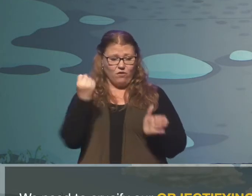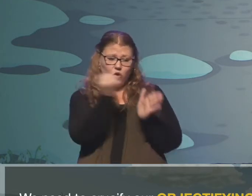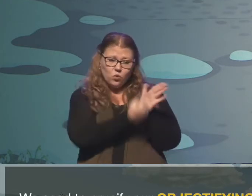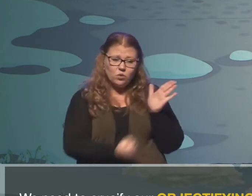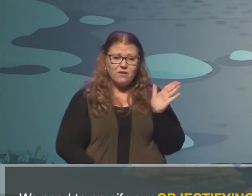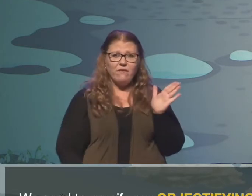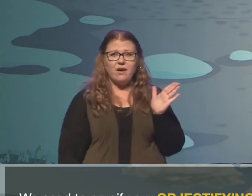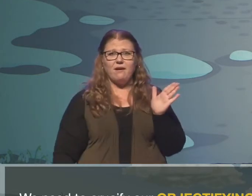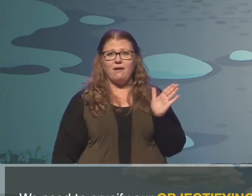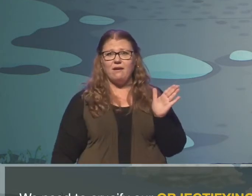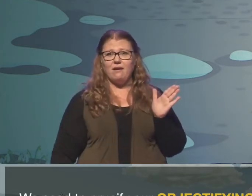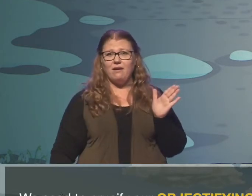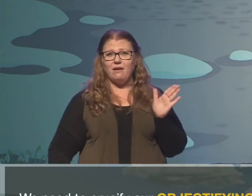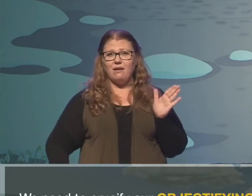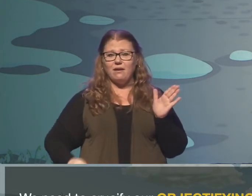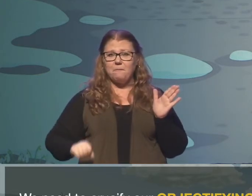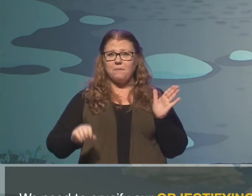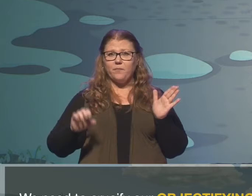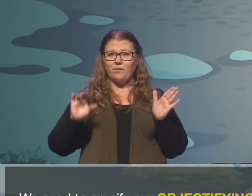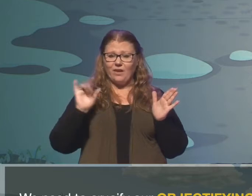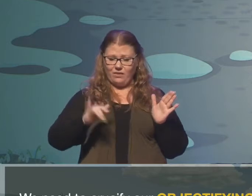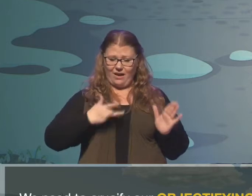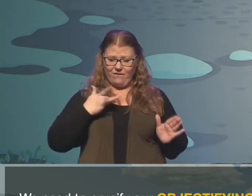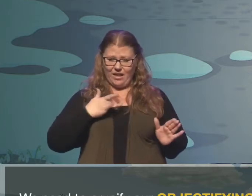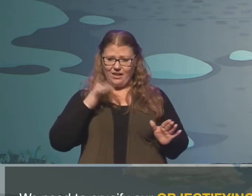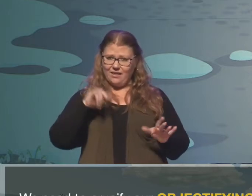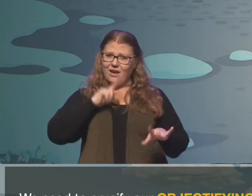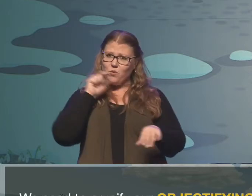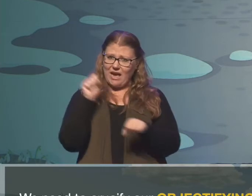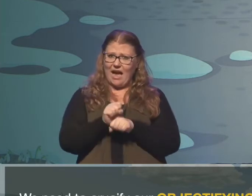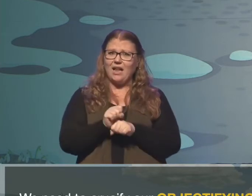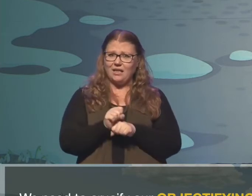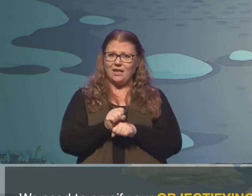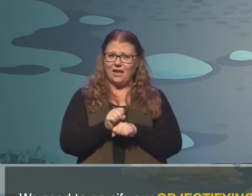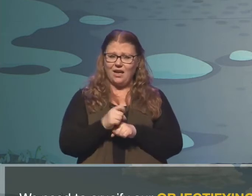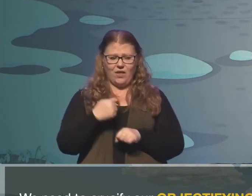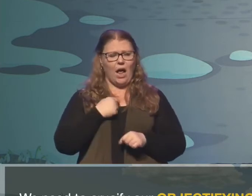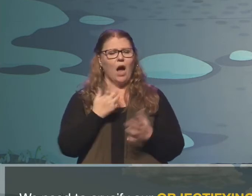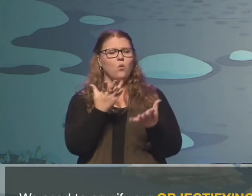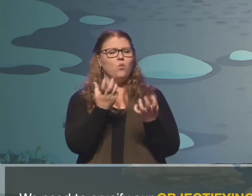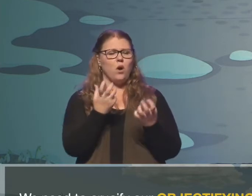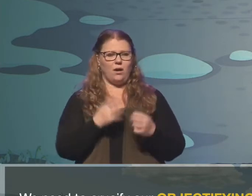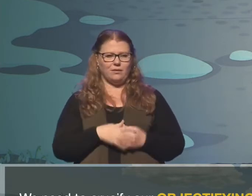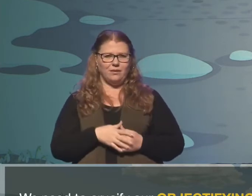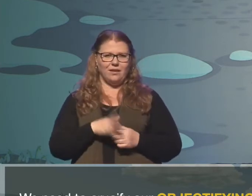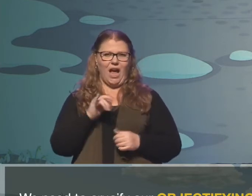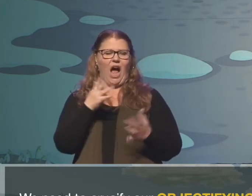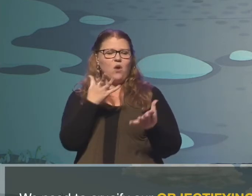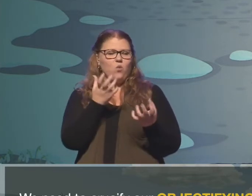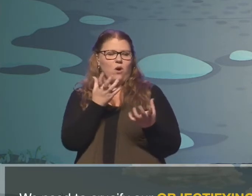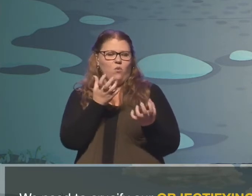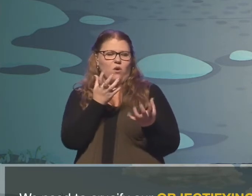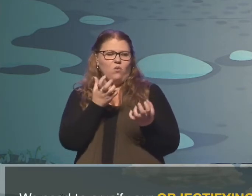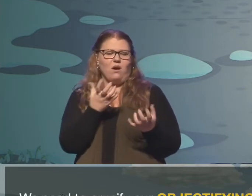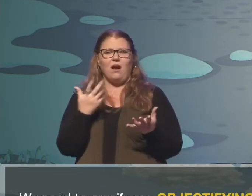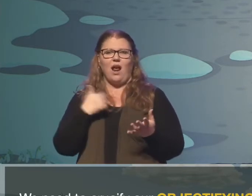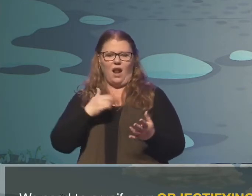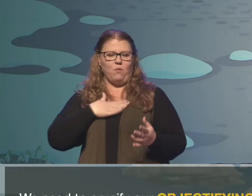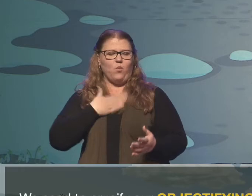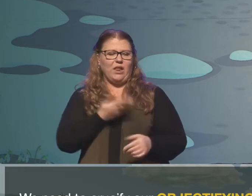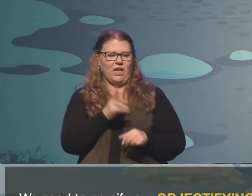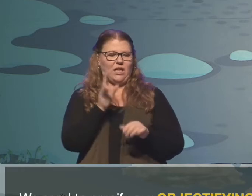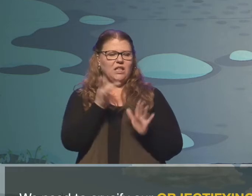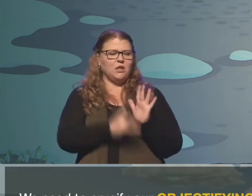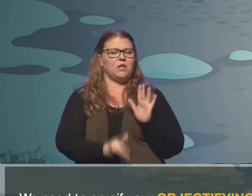crucify that, though, that feeling, that reality that I just want. I want and I want and I want, and I'm willing to